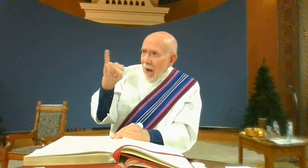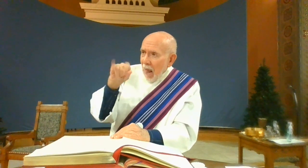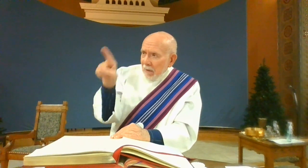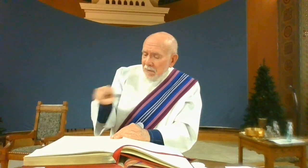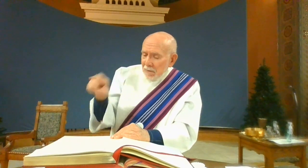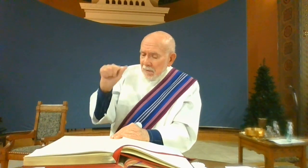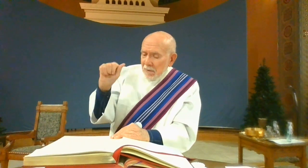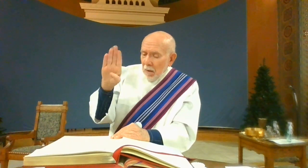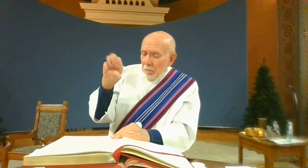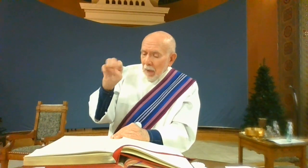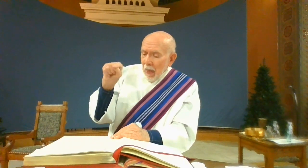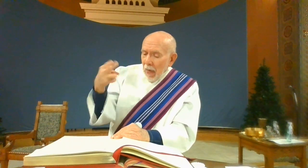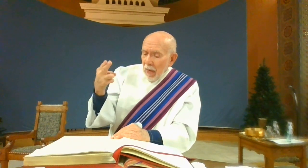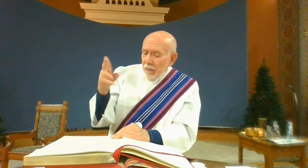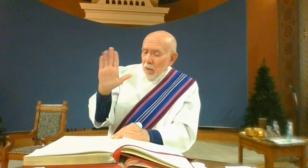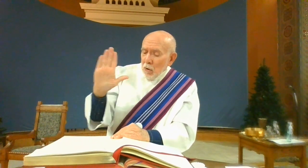Elizabeth, your relative,